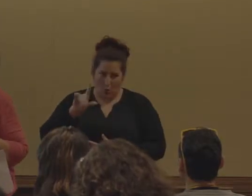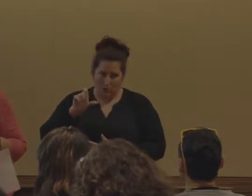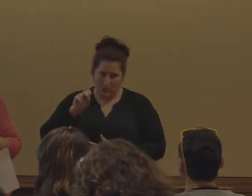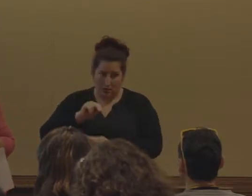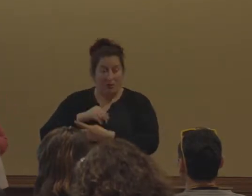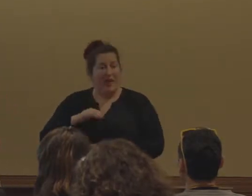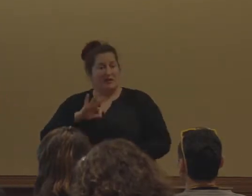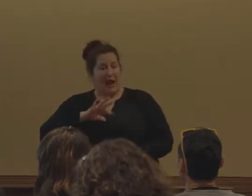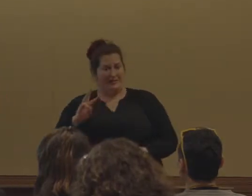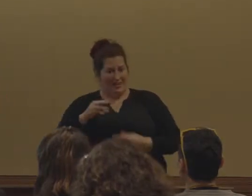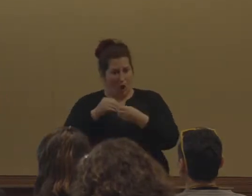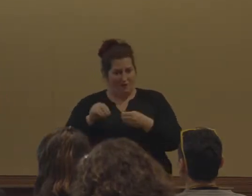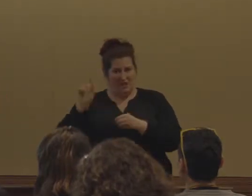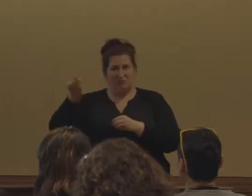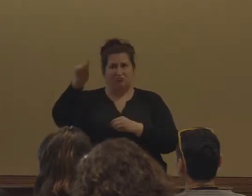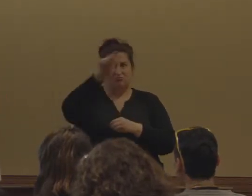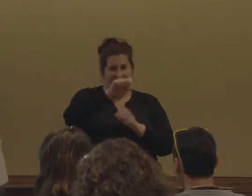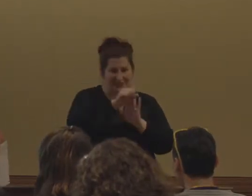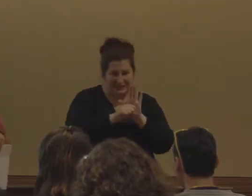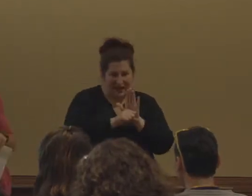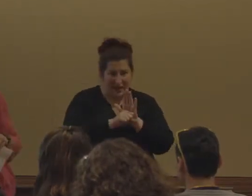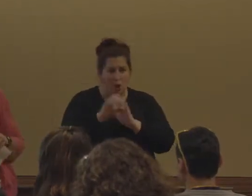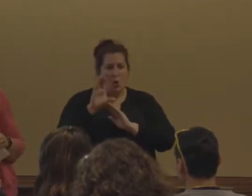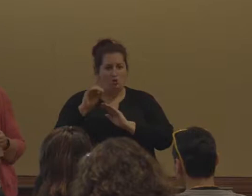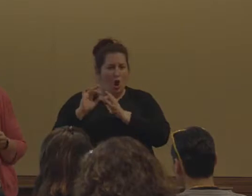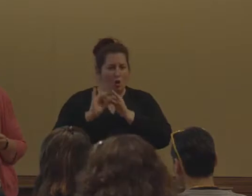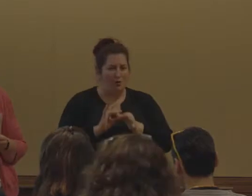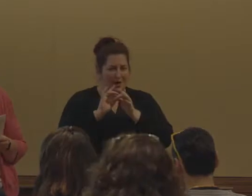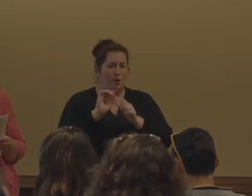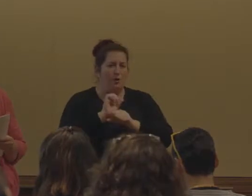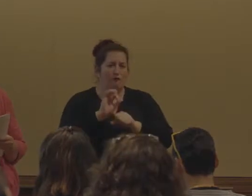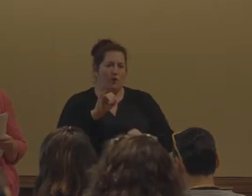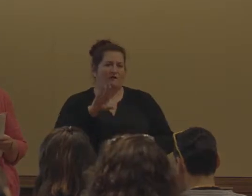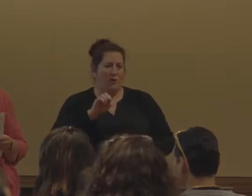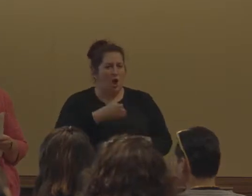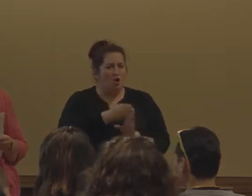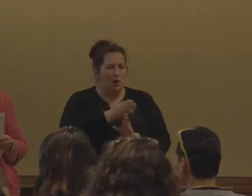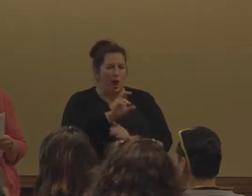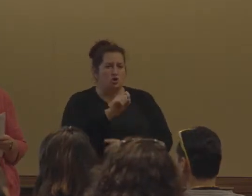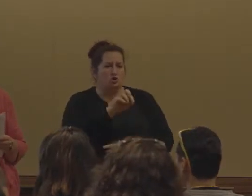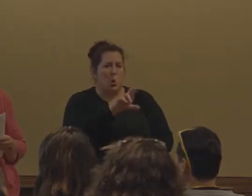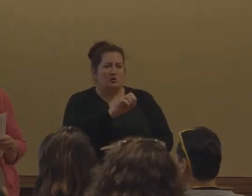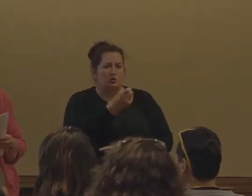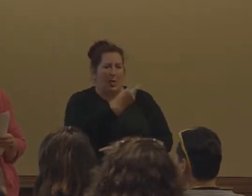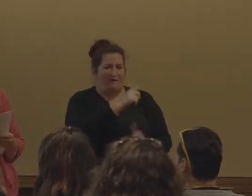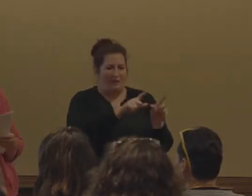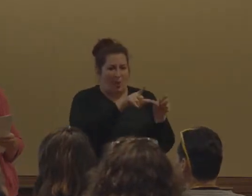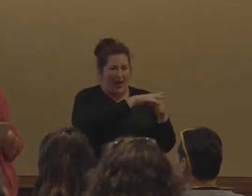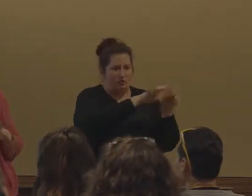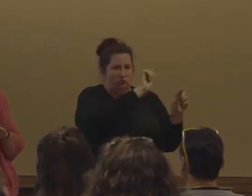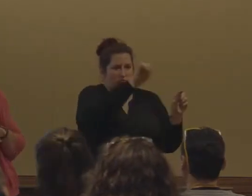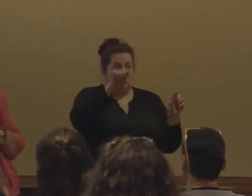We have about 96 offices across the state. We're co-located with our workforce partner, CareerSource, in about 12 locations. So